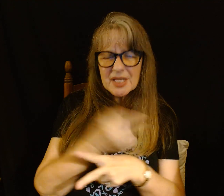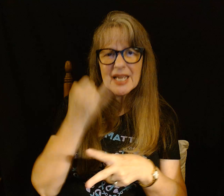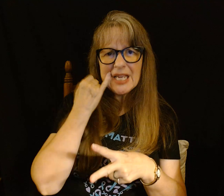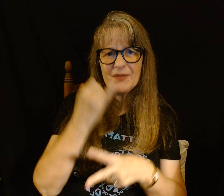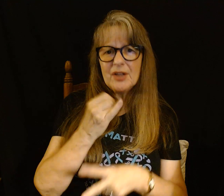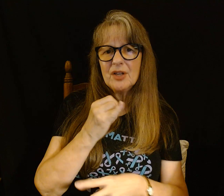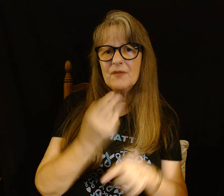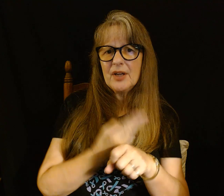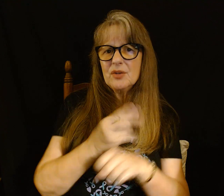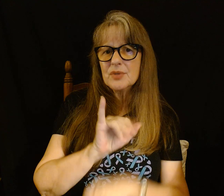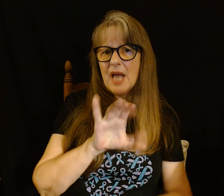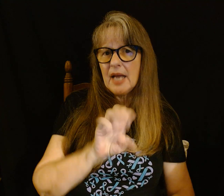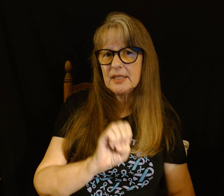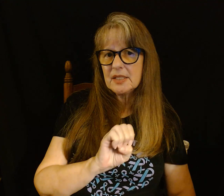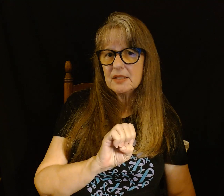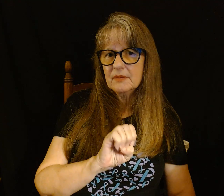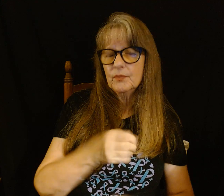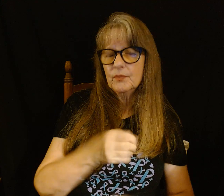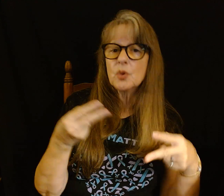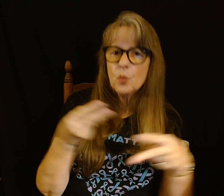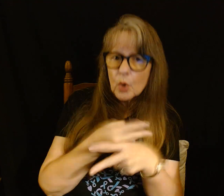if I use ice. So worse,